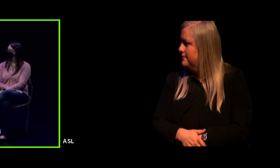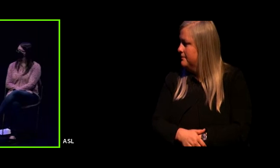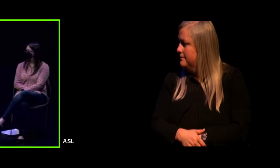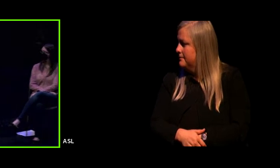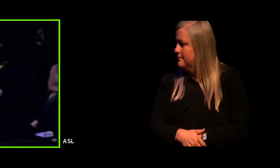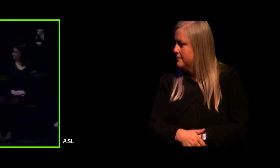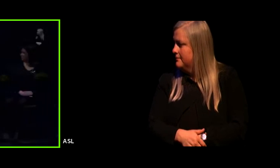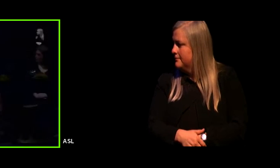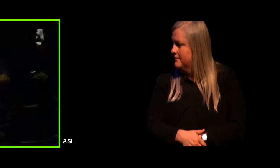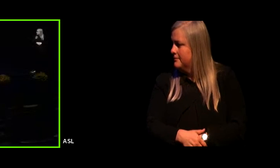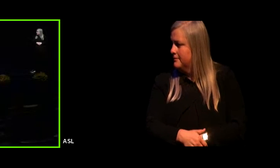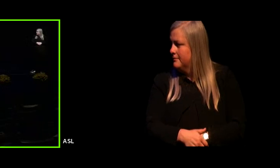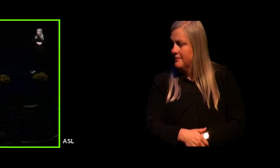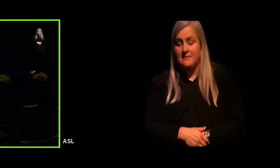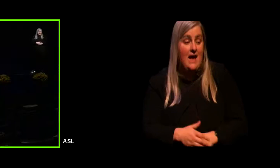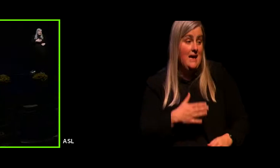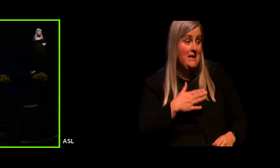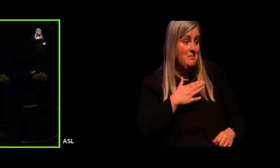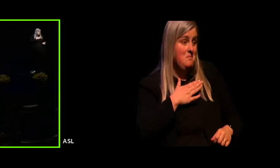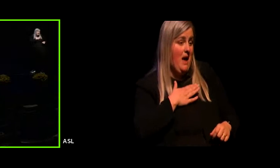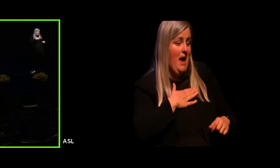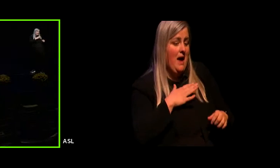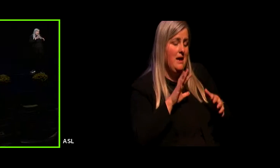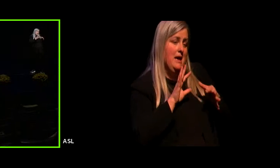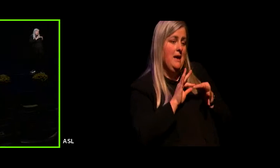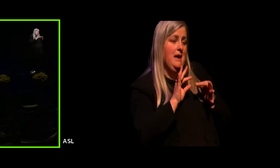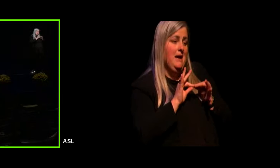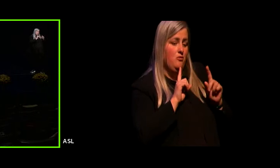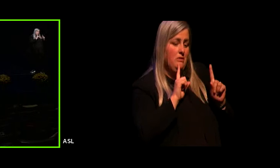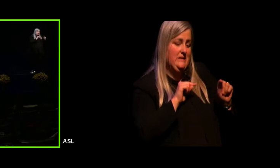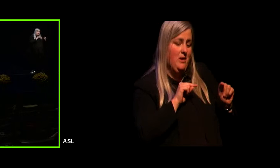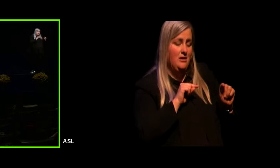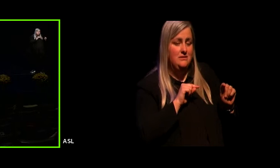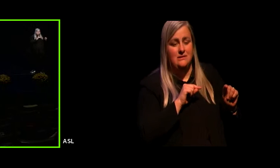And my peanut gallery response is that,